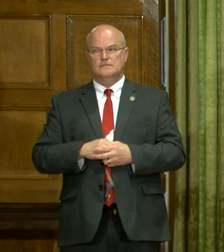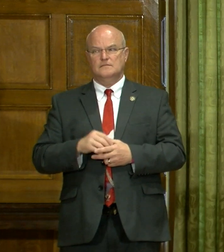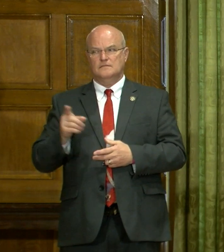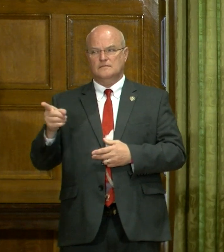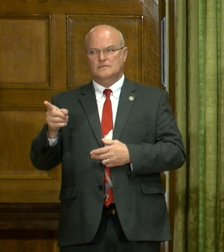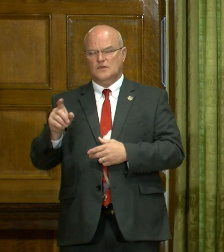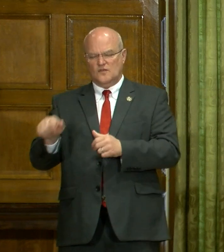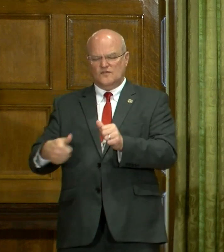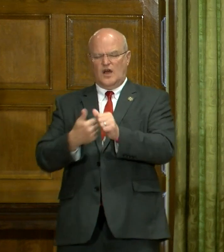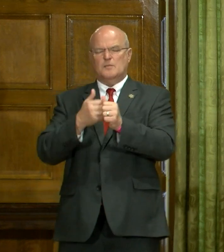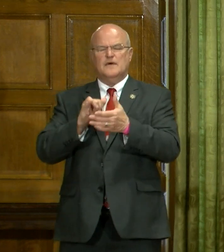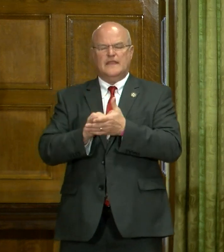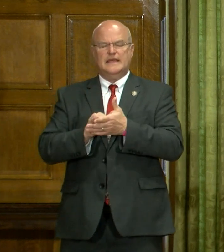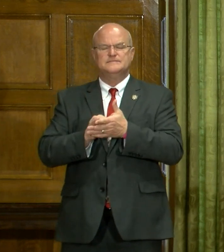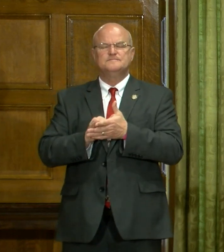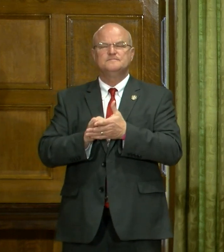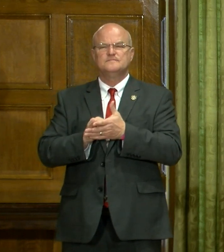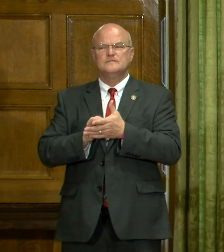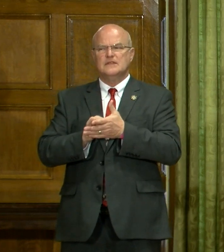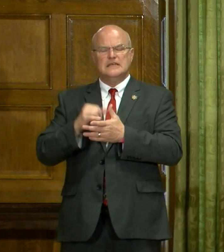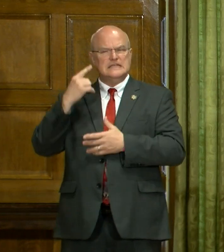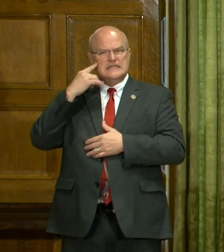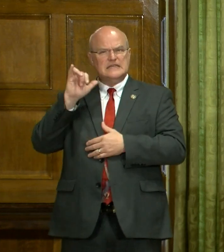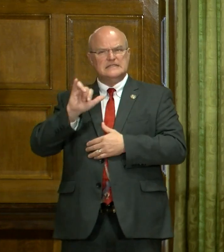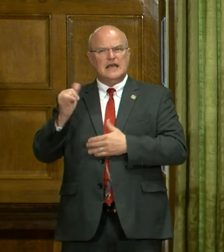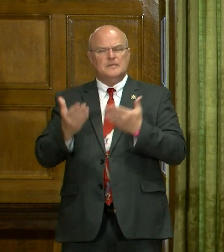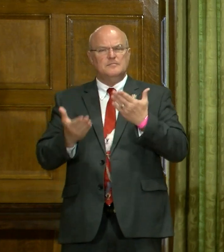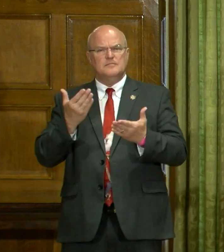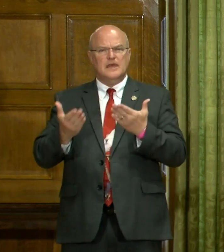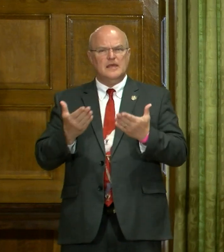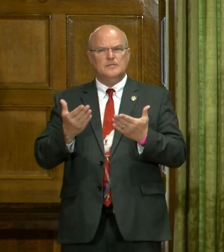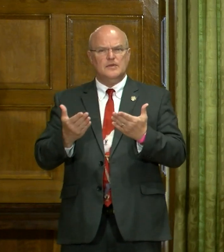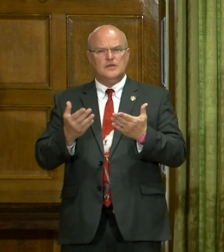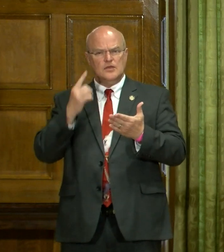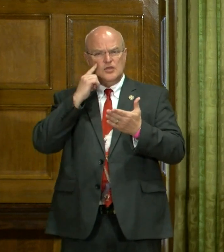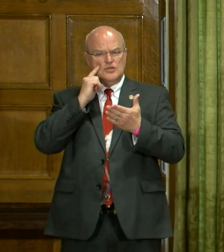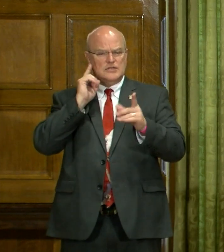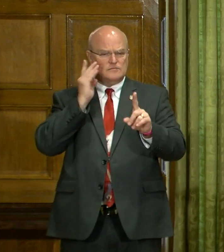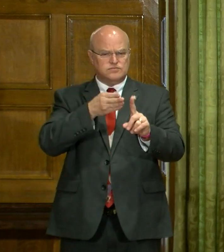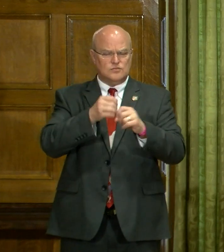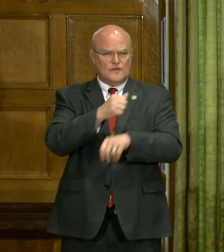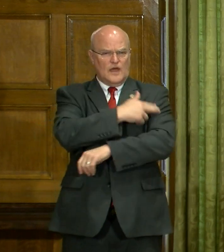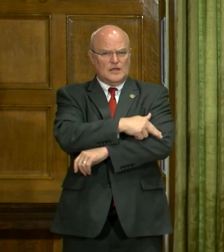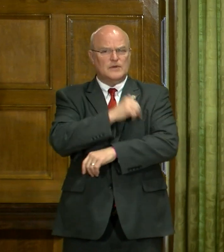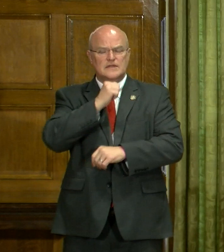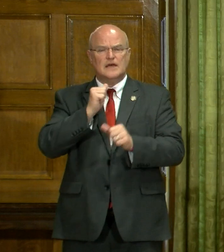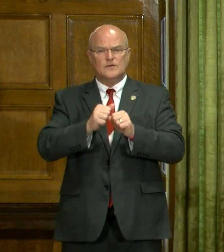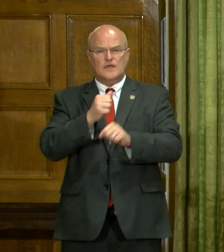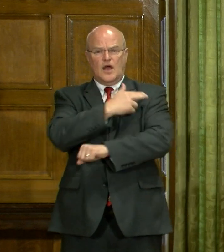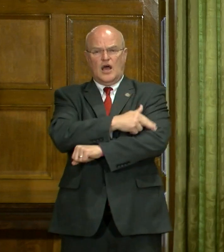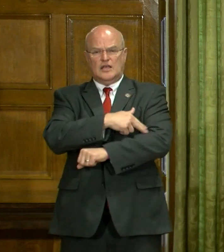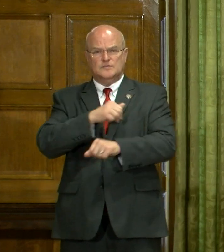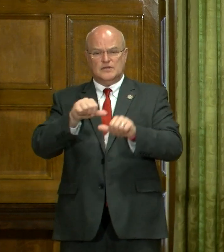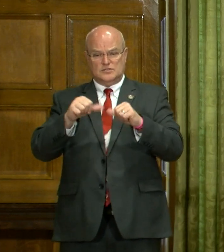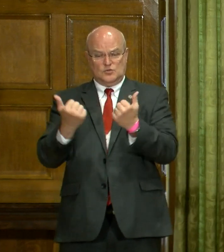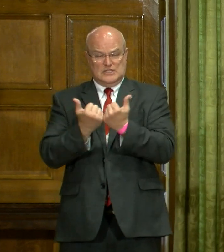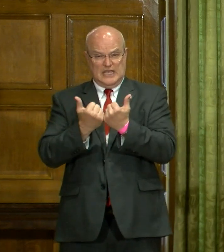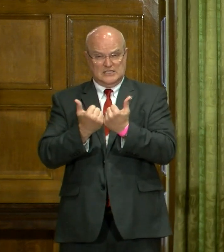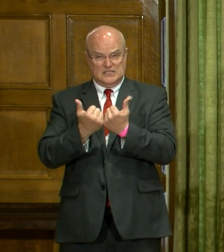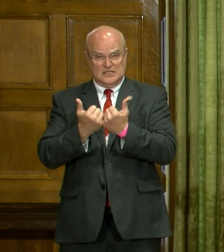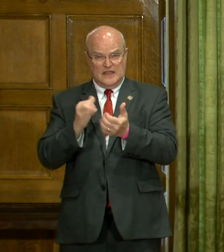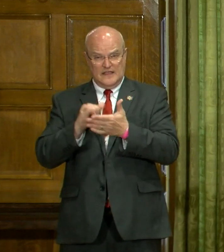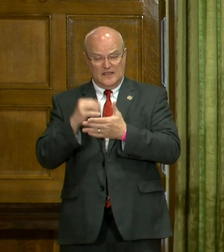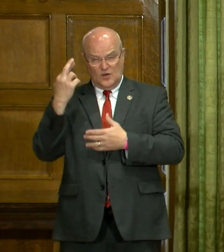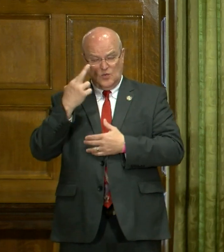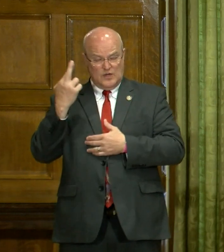Just to follow up on that real briefly, so it sounds like maybe the issue is that you check directly with hospitals, but not necessarily with the hospital association. So